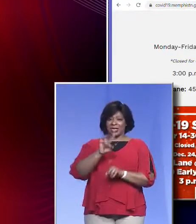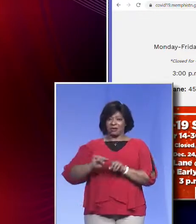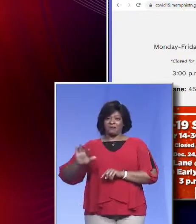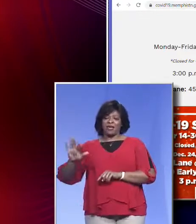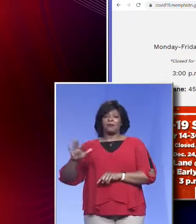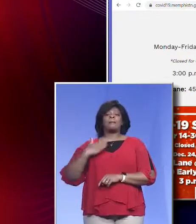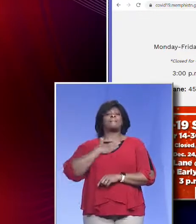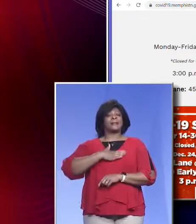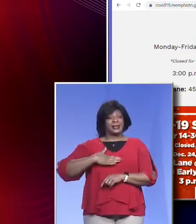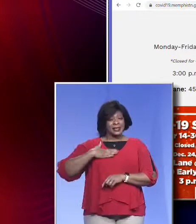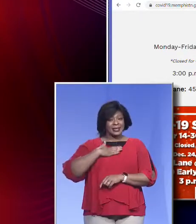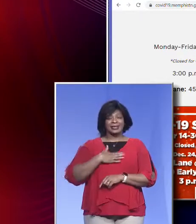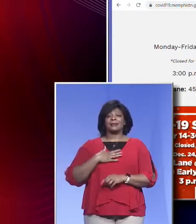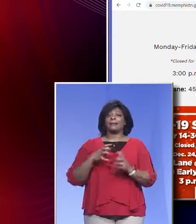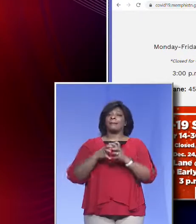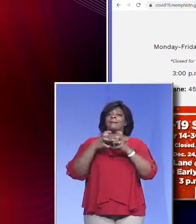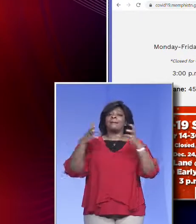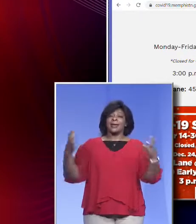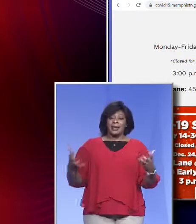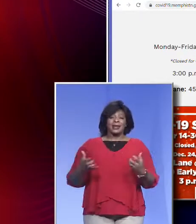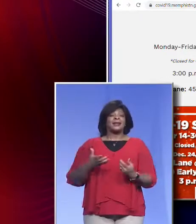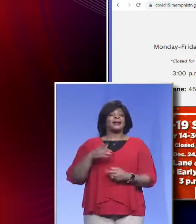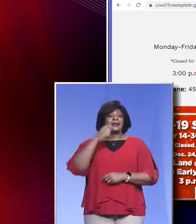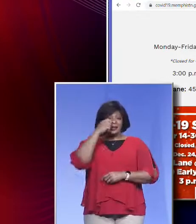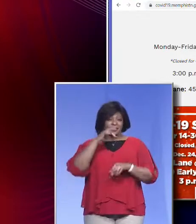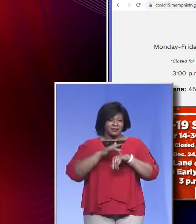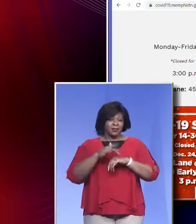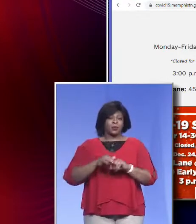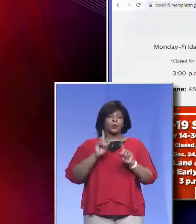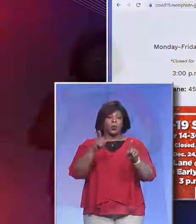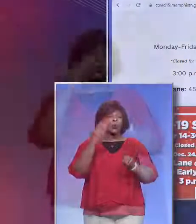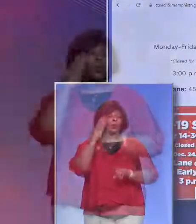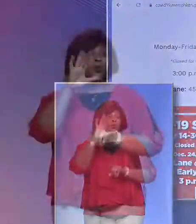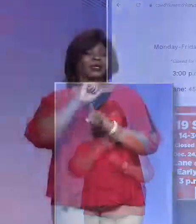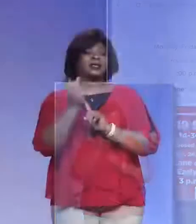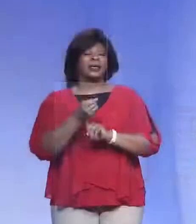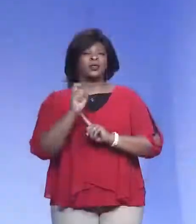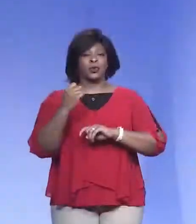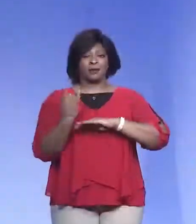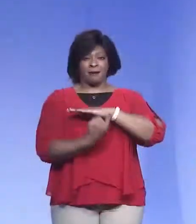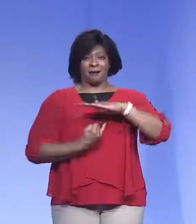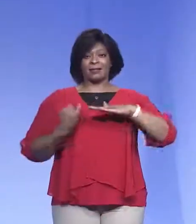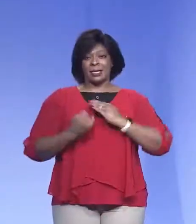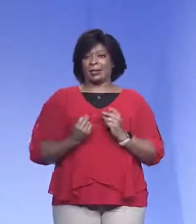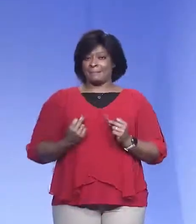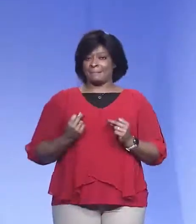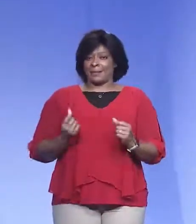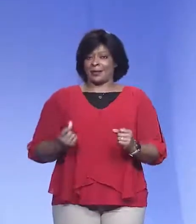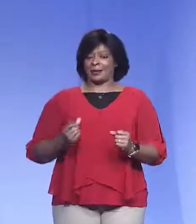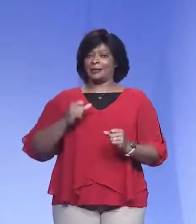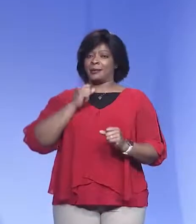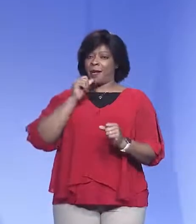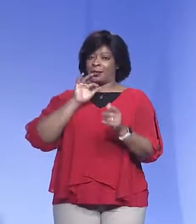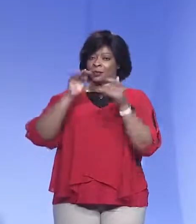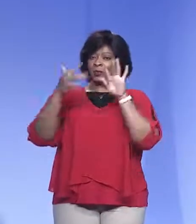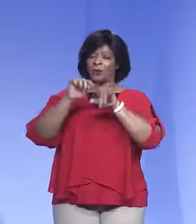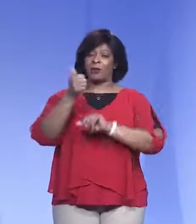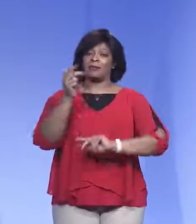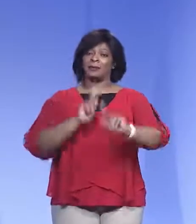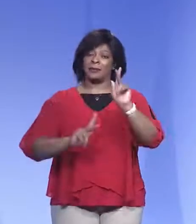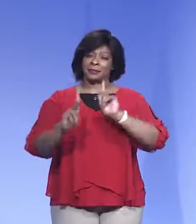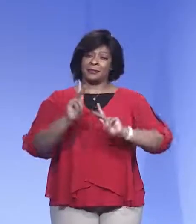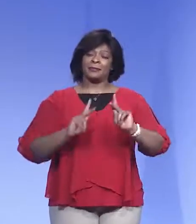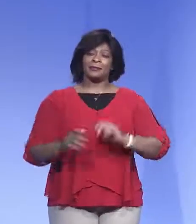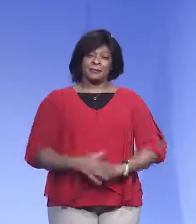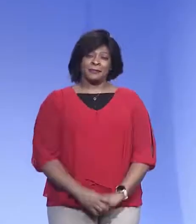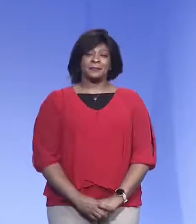So please, there's lots of testing. Go get tested and know your status so that you can isolate and not spread the disease to anyone else.